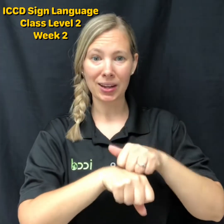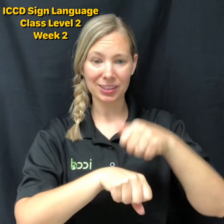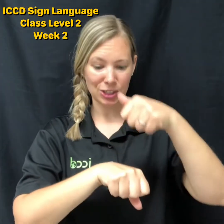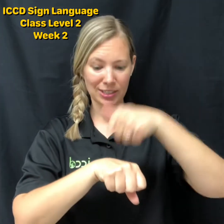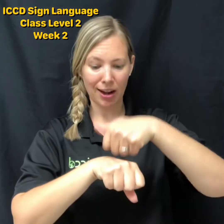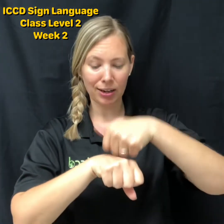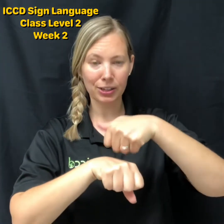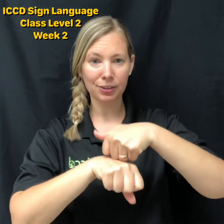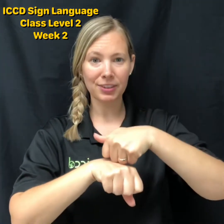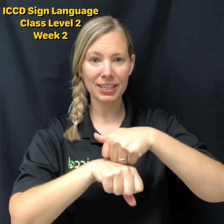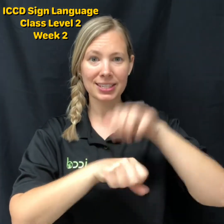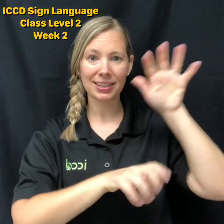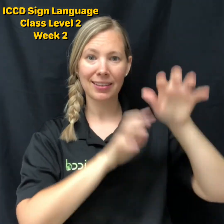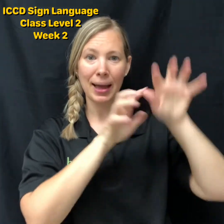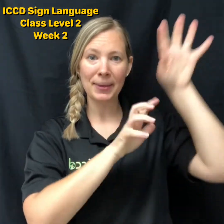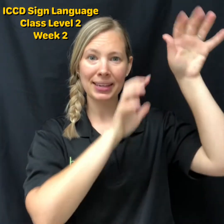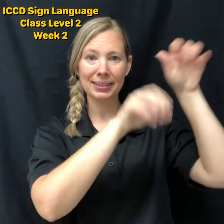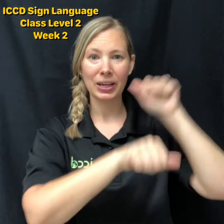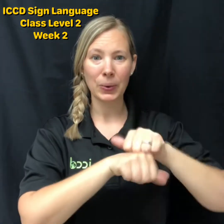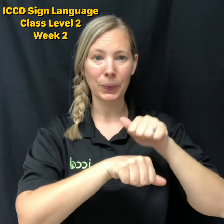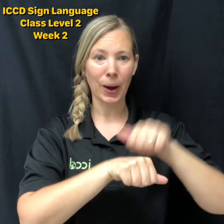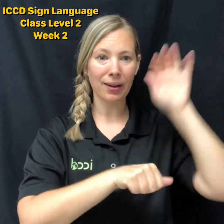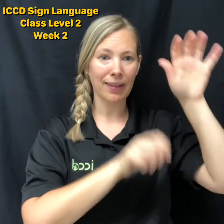just knock on your fist, climbing, rock climbing.